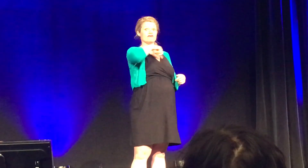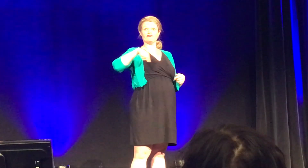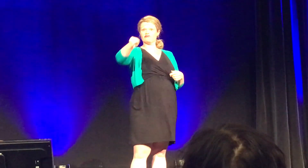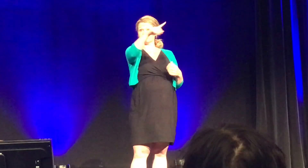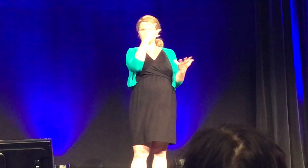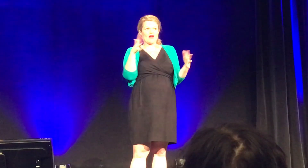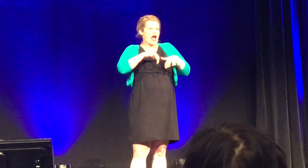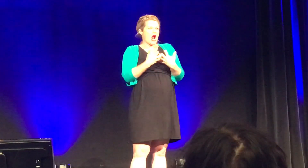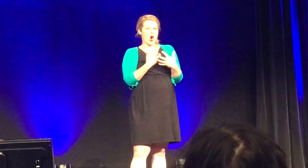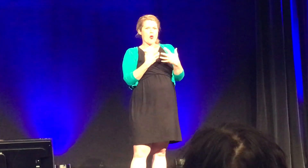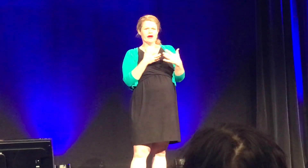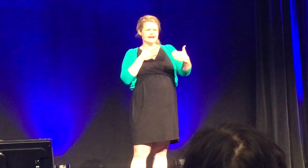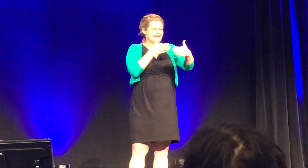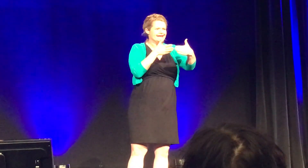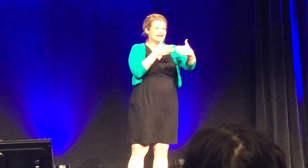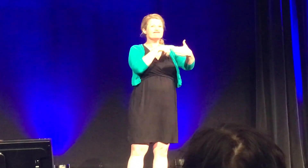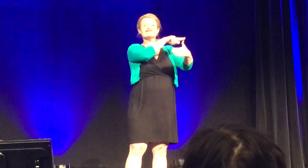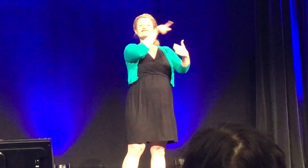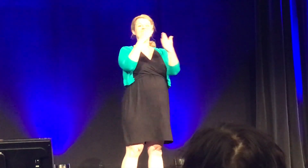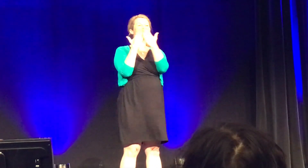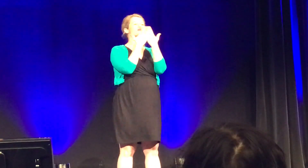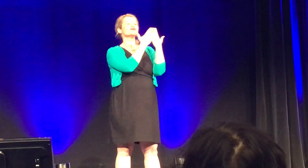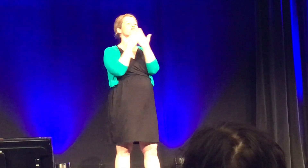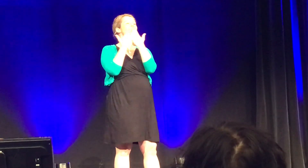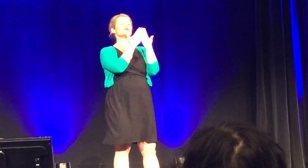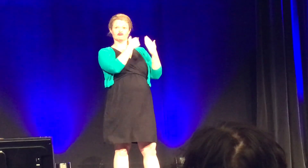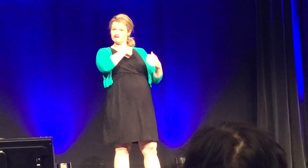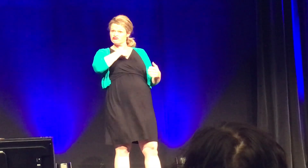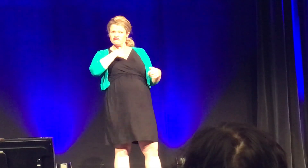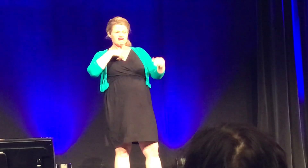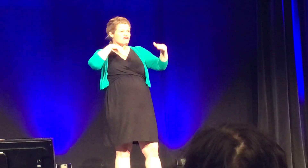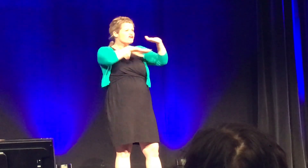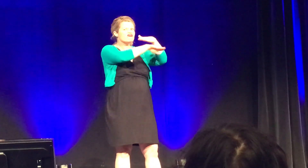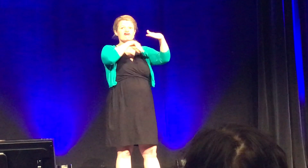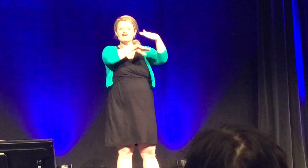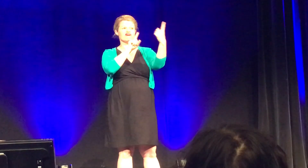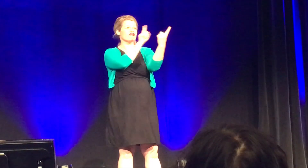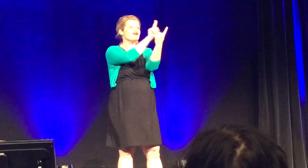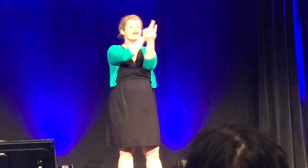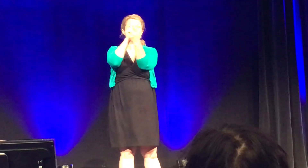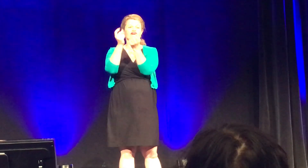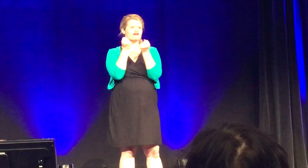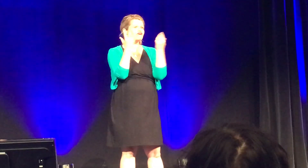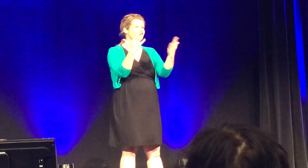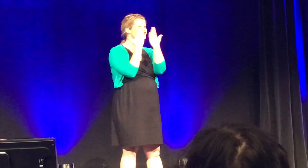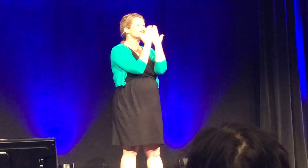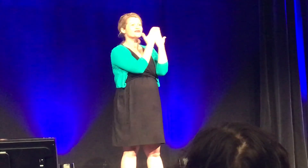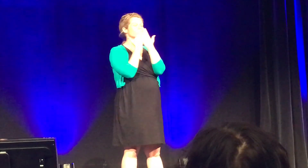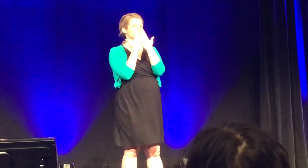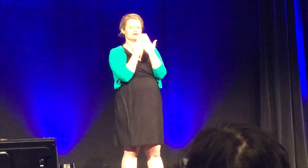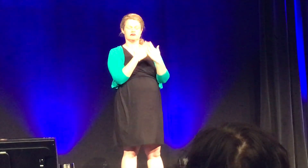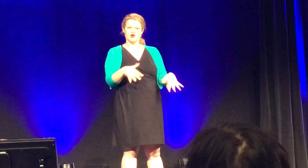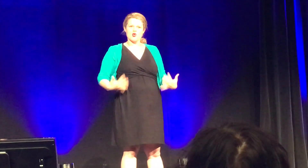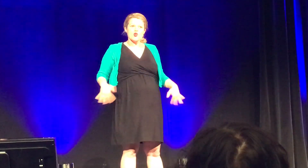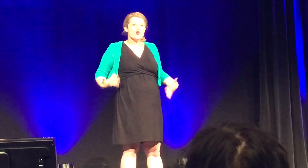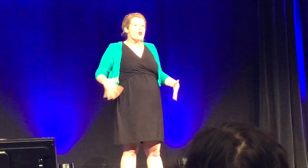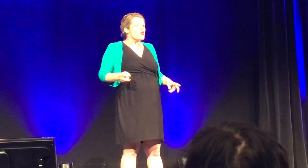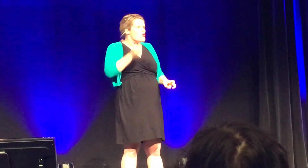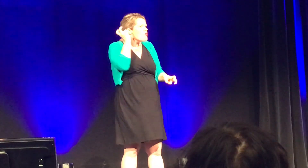find a more fast-track solution rather than trying to negotiate with different governments to get different kinds of funding to develop resources for